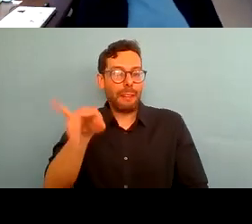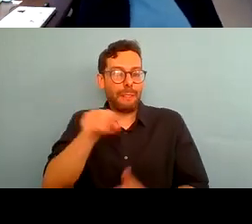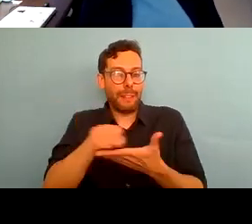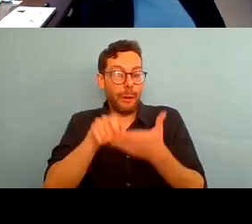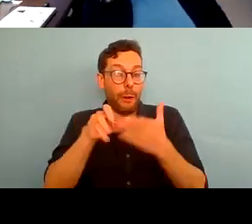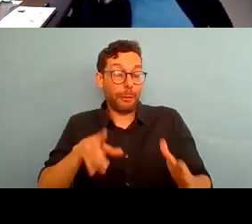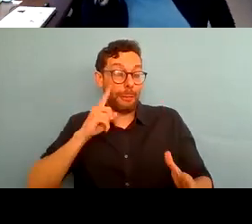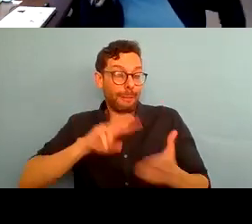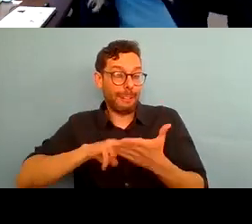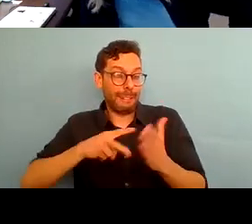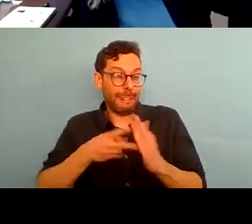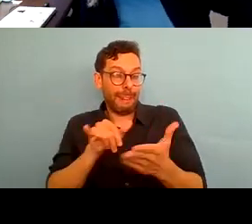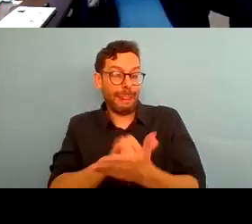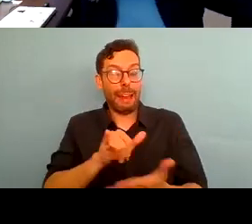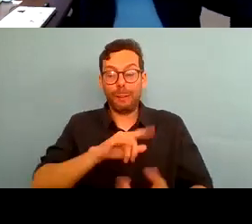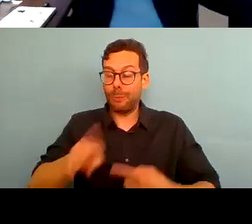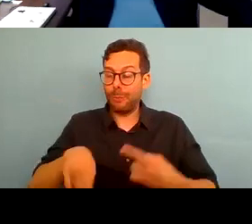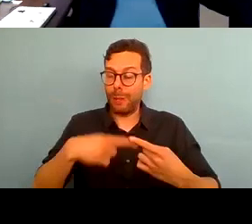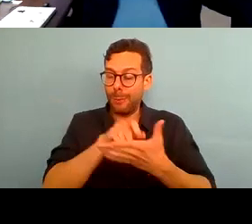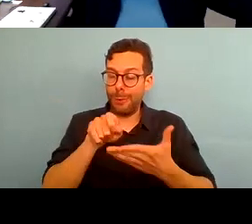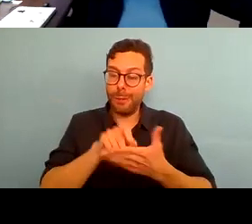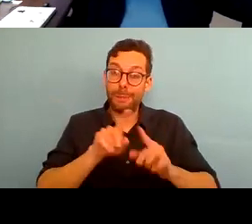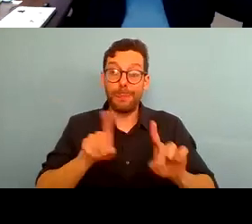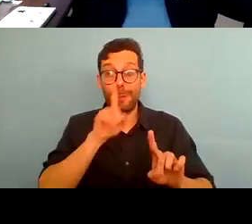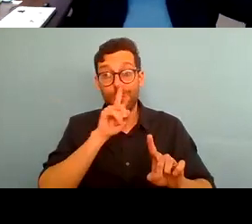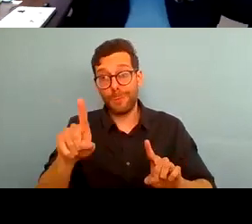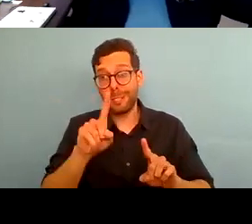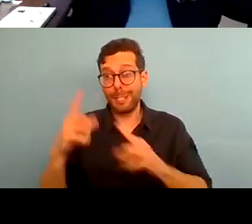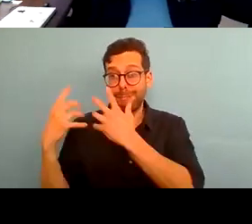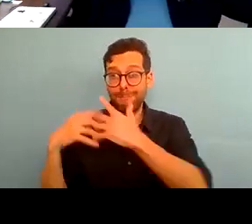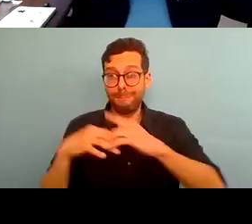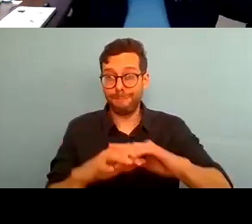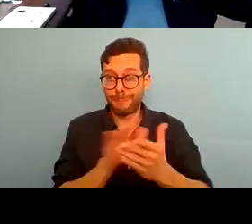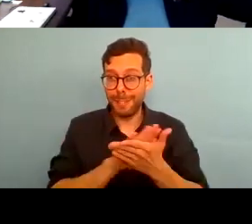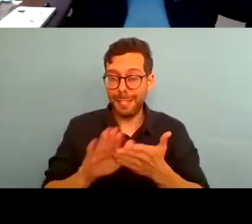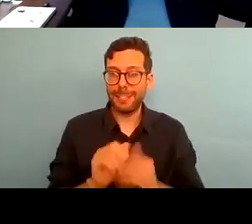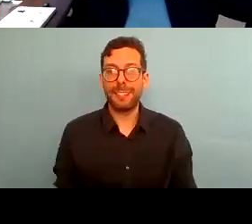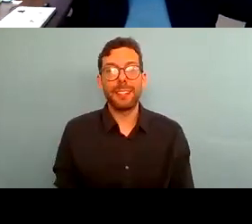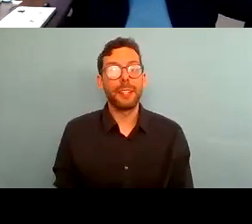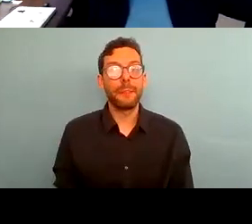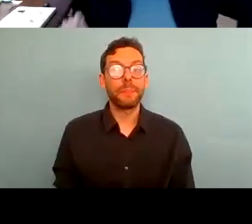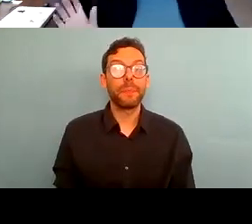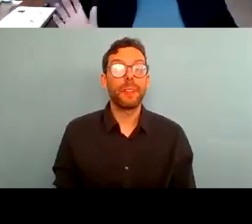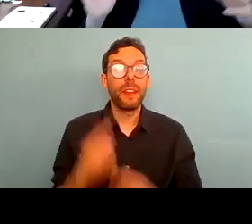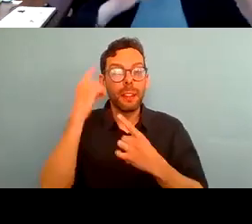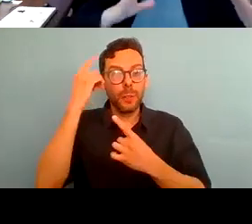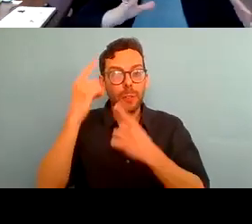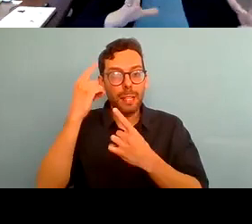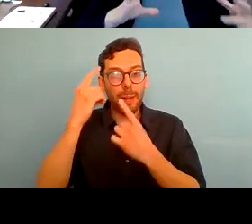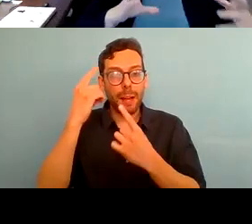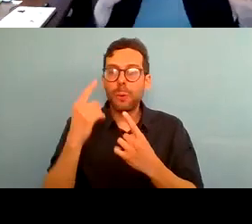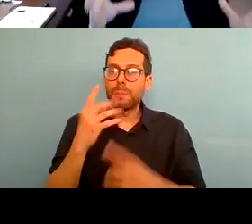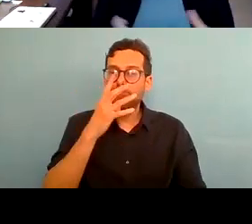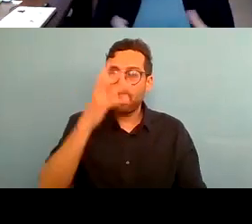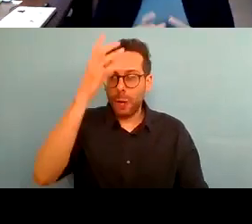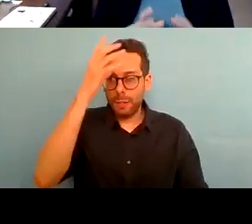but it's worked quite nicely for a lot of my patients. Now, also thinking about parental patterns. And now remember, this takes us back to,